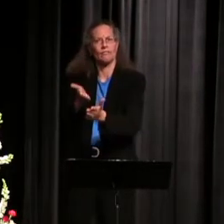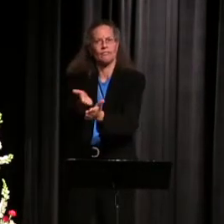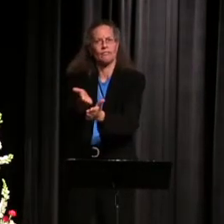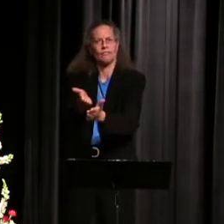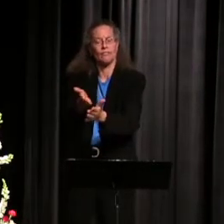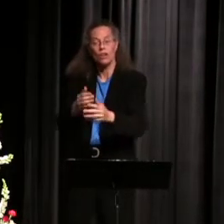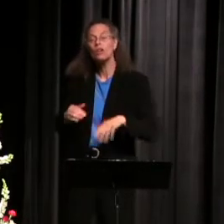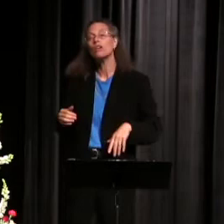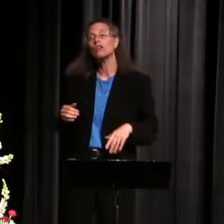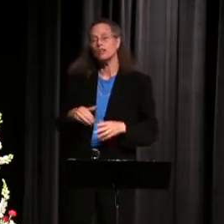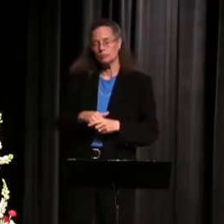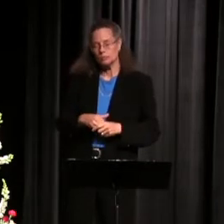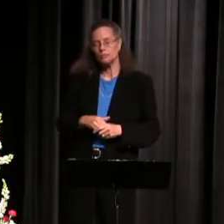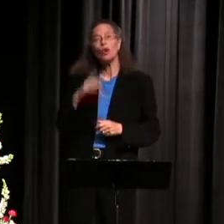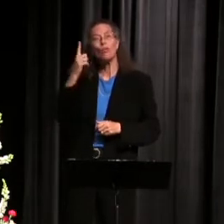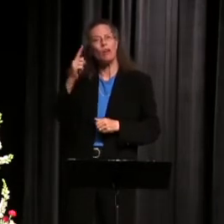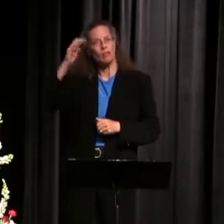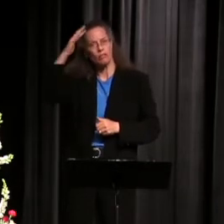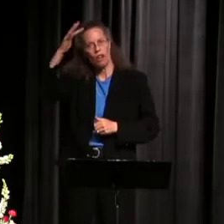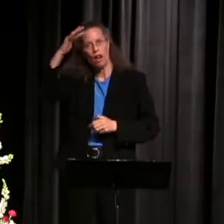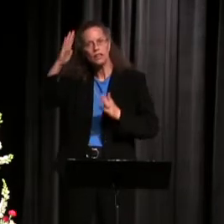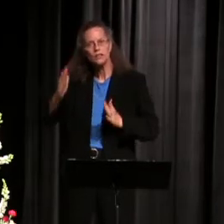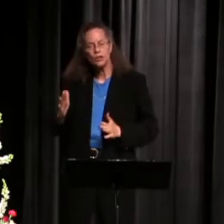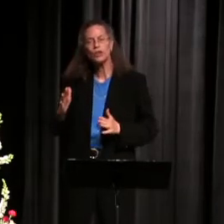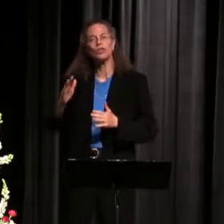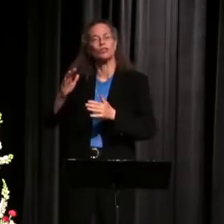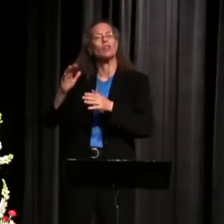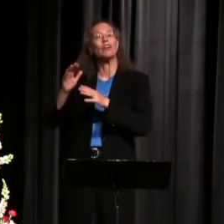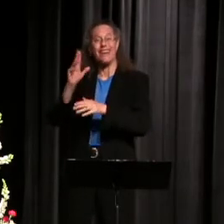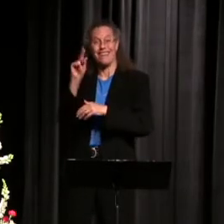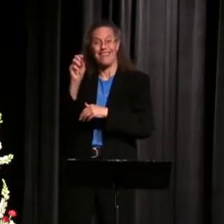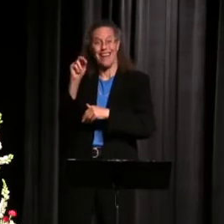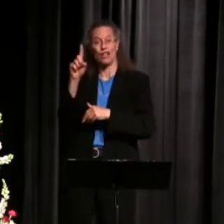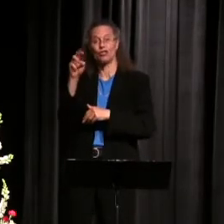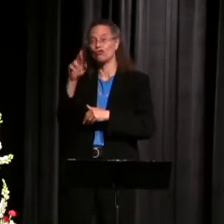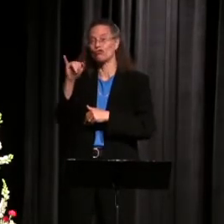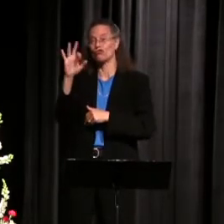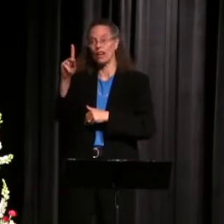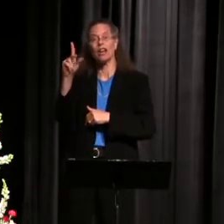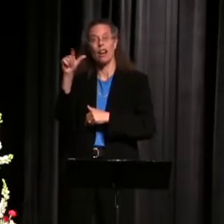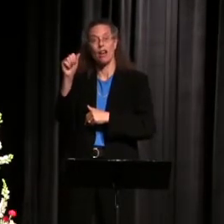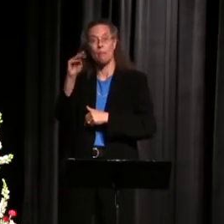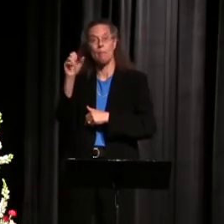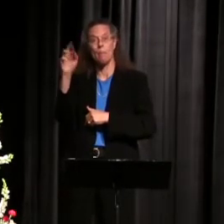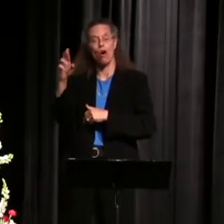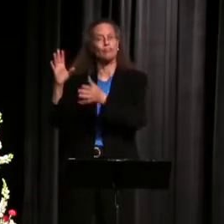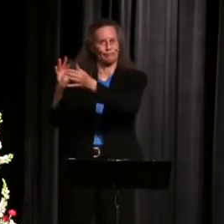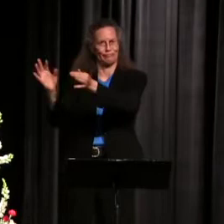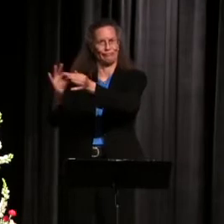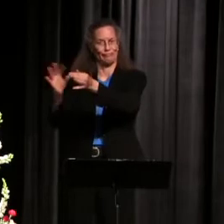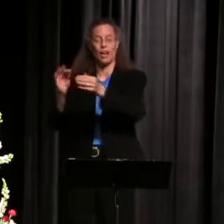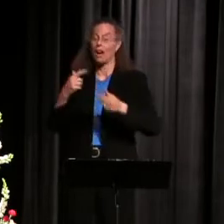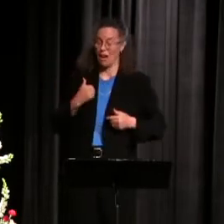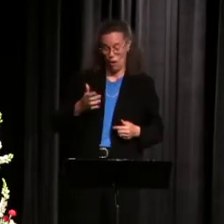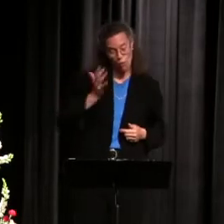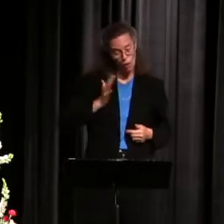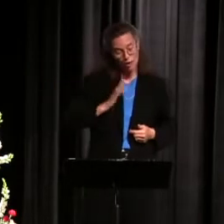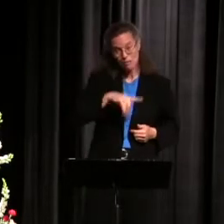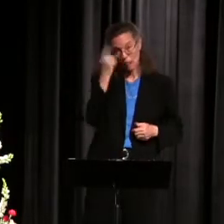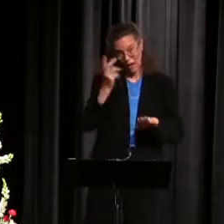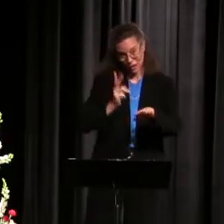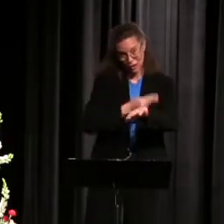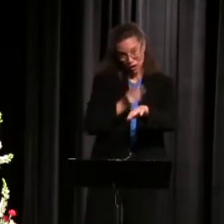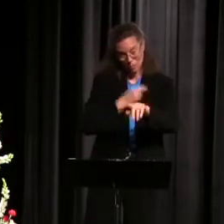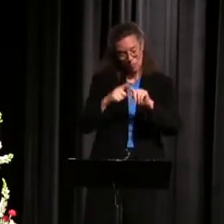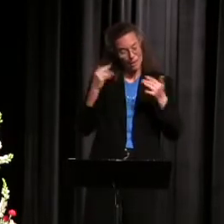As 21st century philosopher and street poet Kendrick Lamar once said, I was a black sheep,